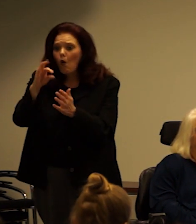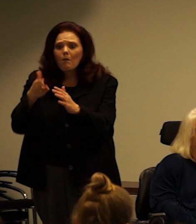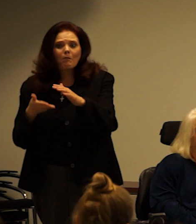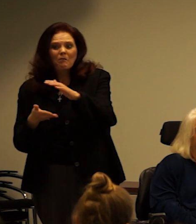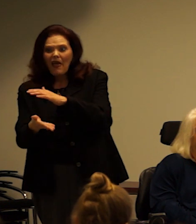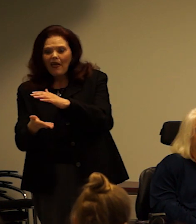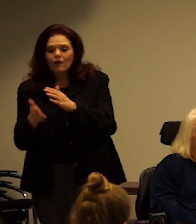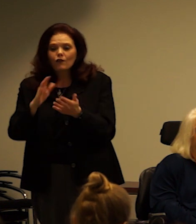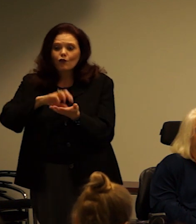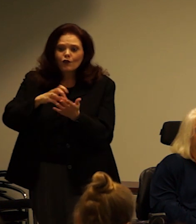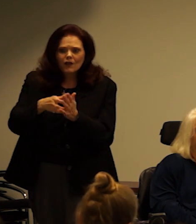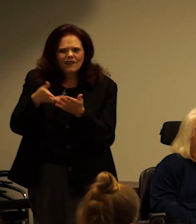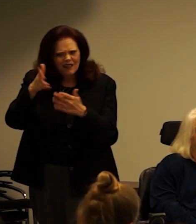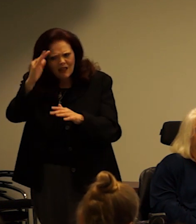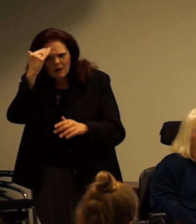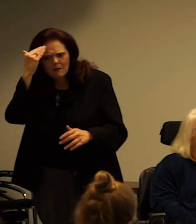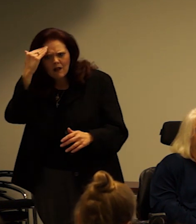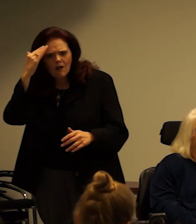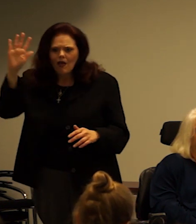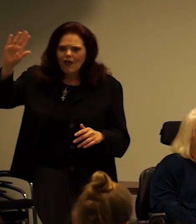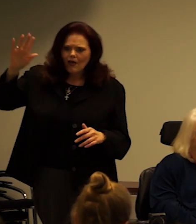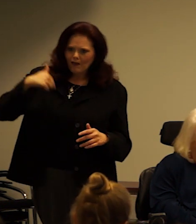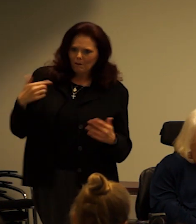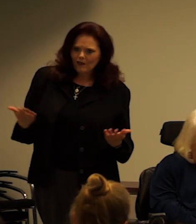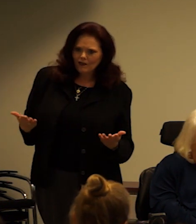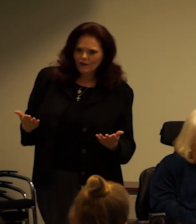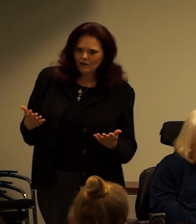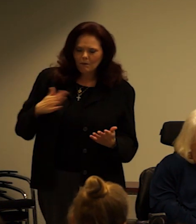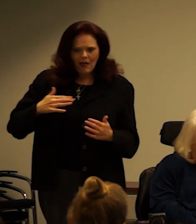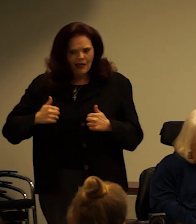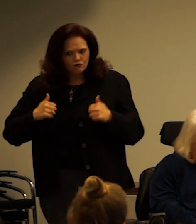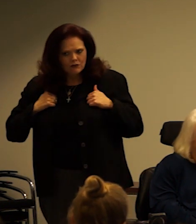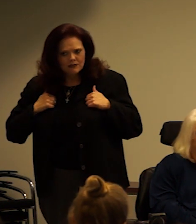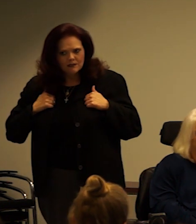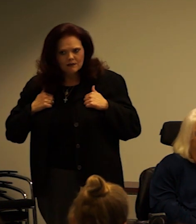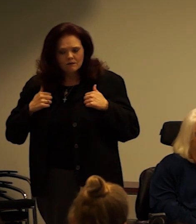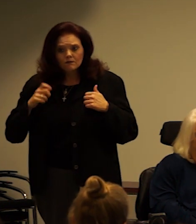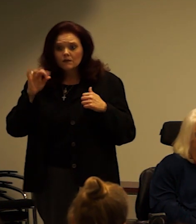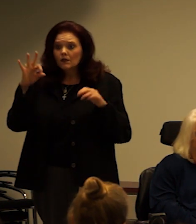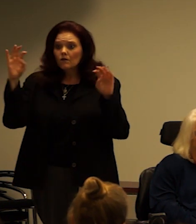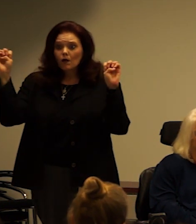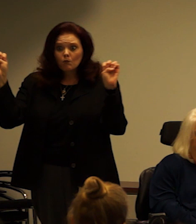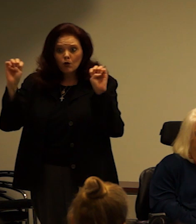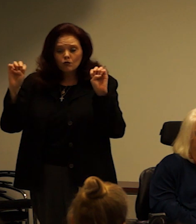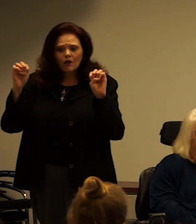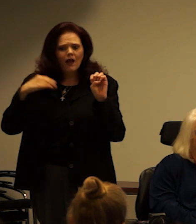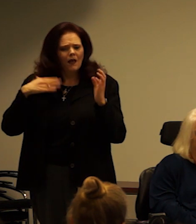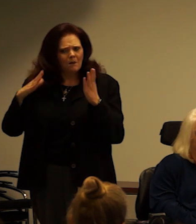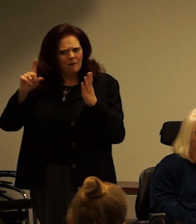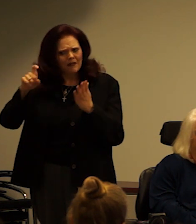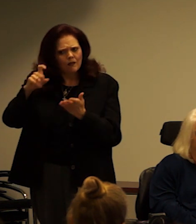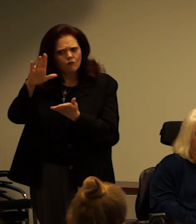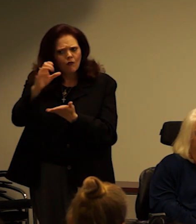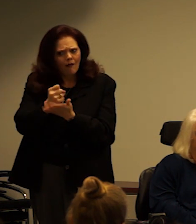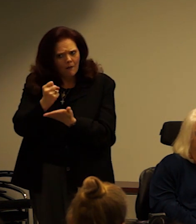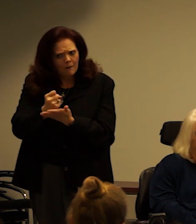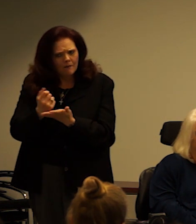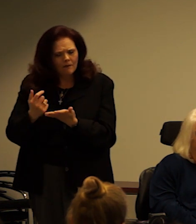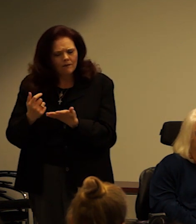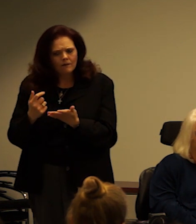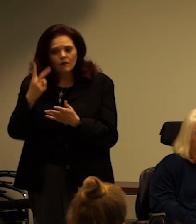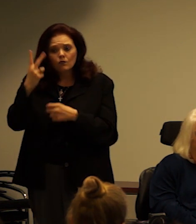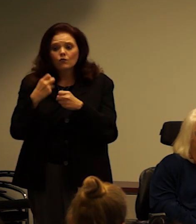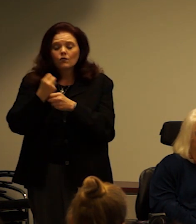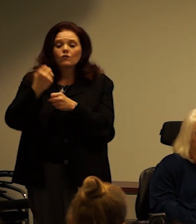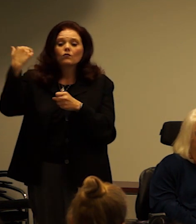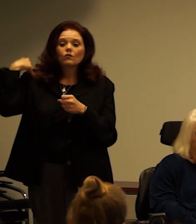and go let them know that you're there and what your address is, and that in the event of an emergency, you may need some assistance. 2 years